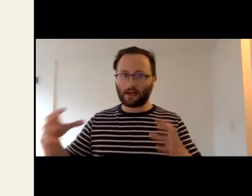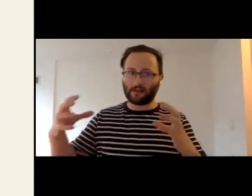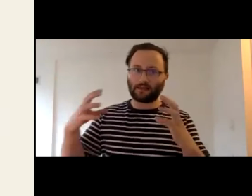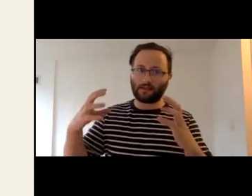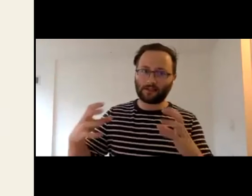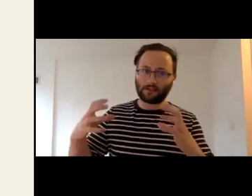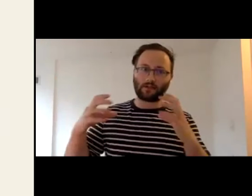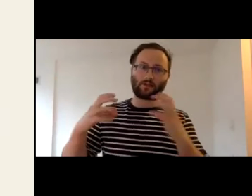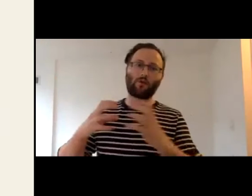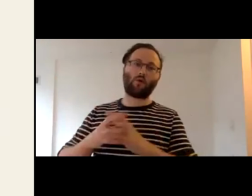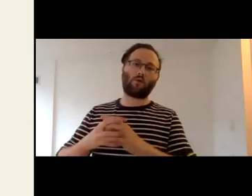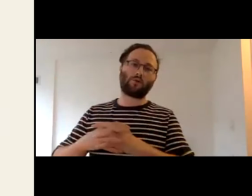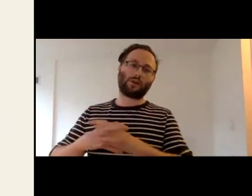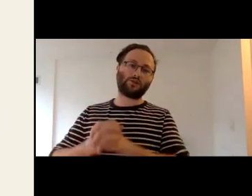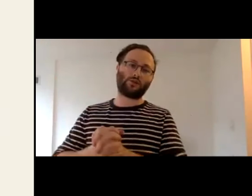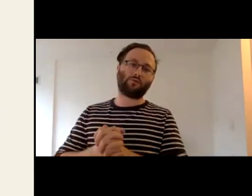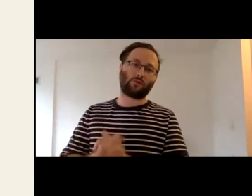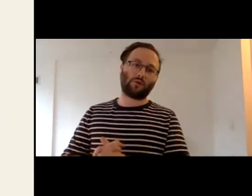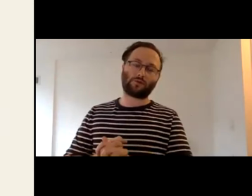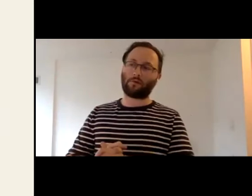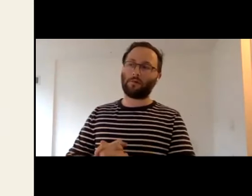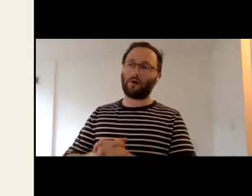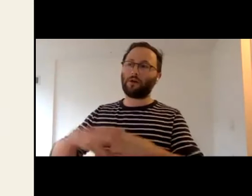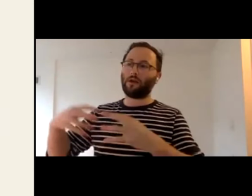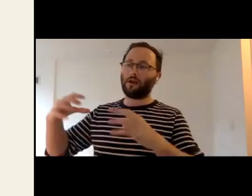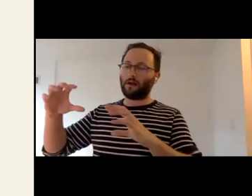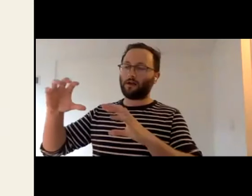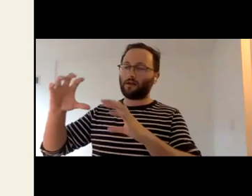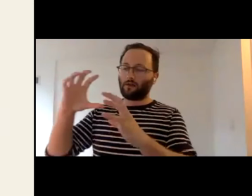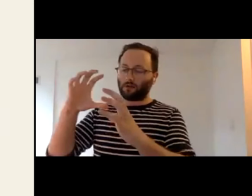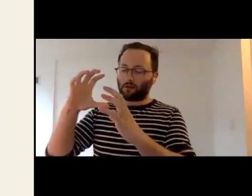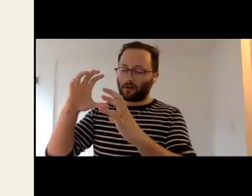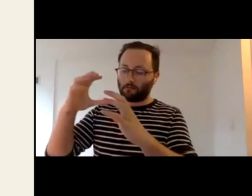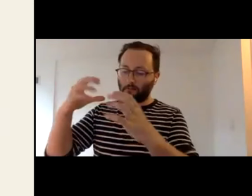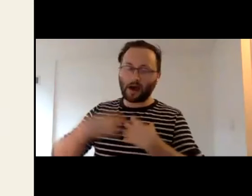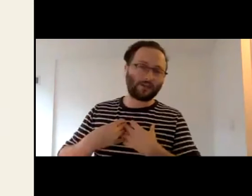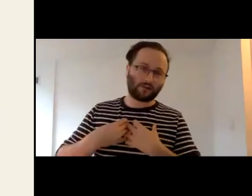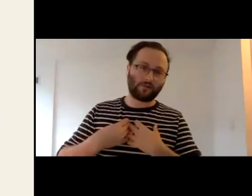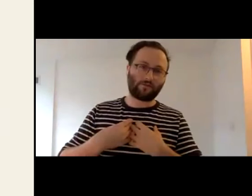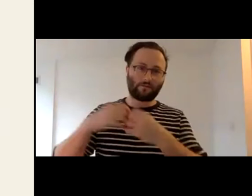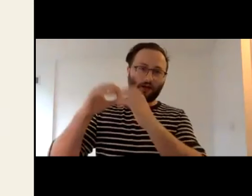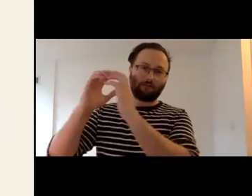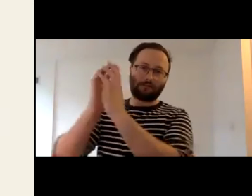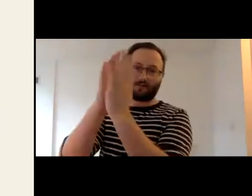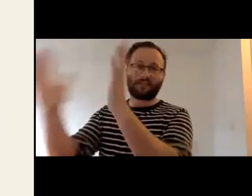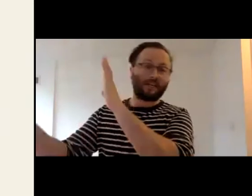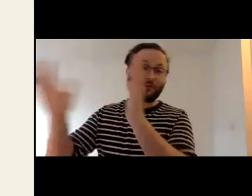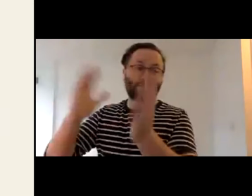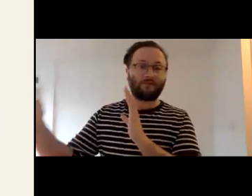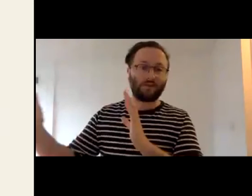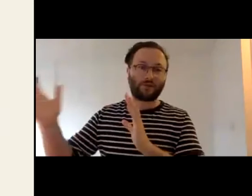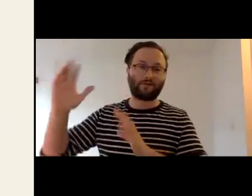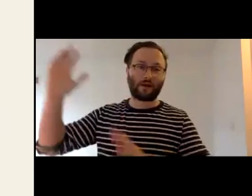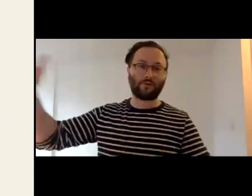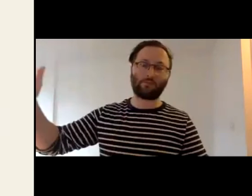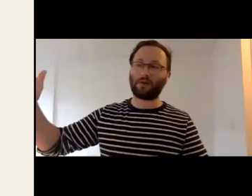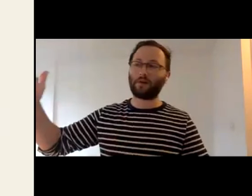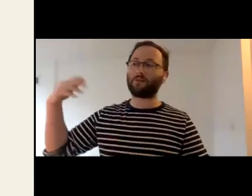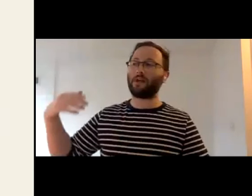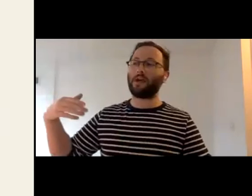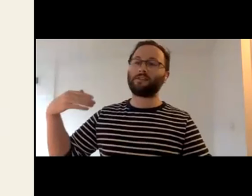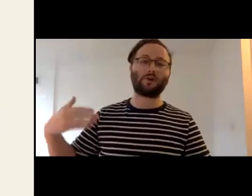really, I think that this is the core issue with going to remote. My sort of distinguishing feature, if I was